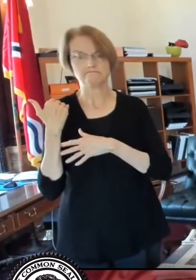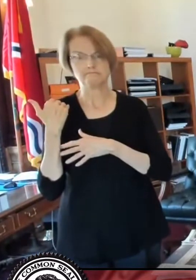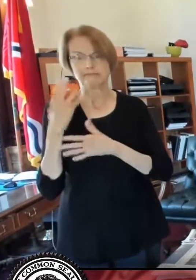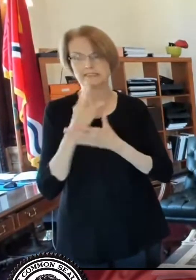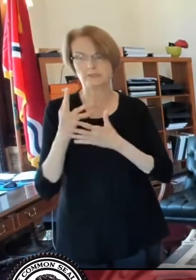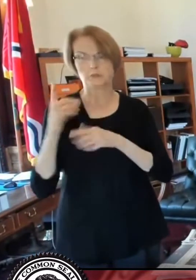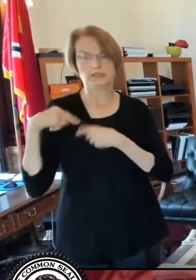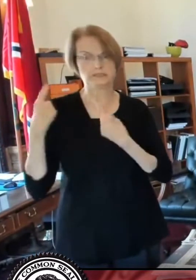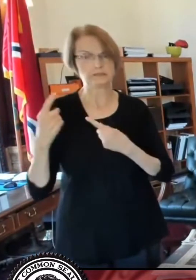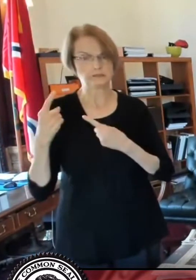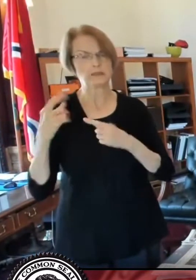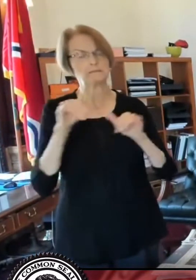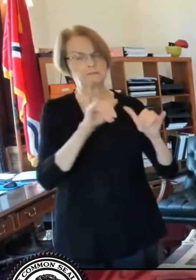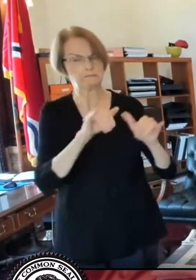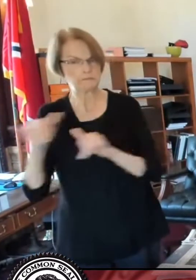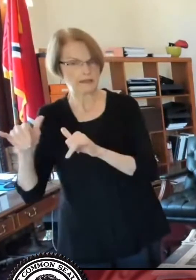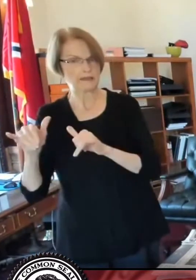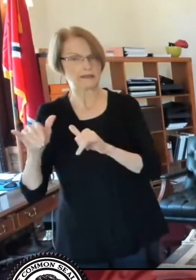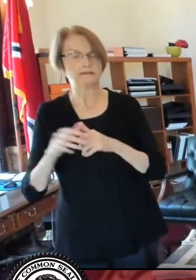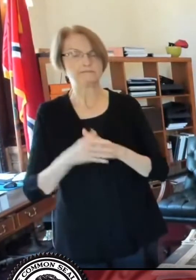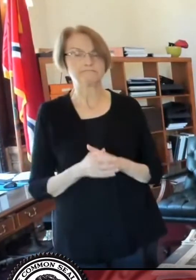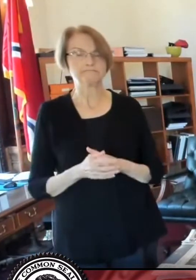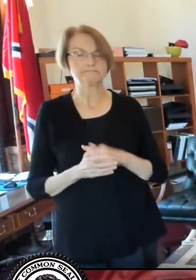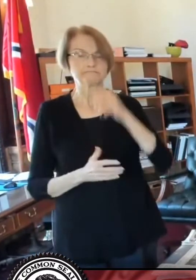6 weeks.